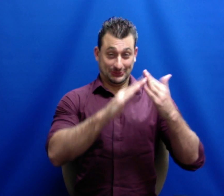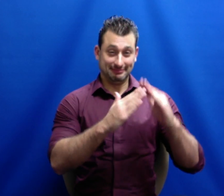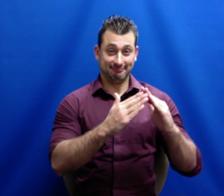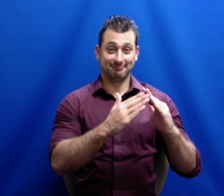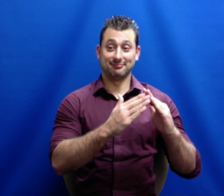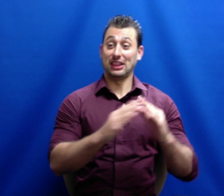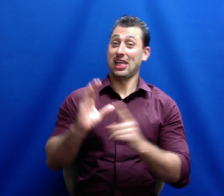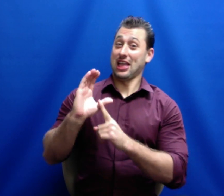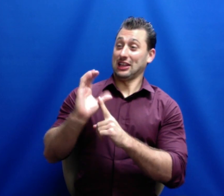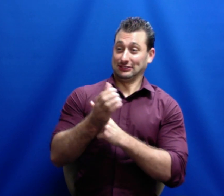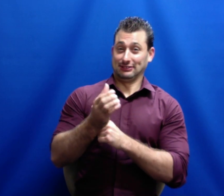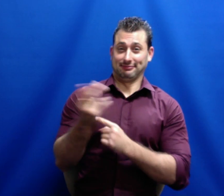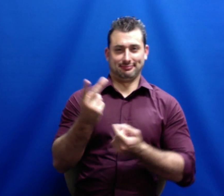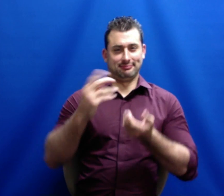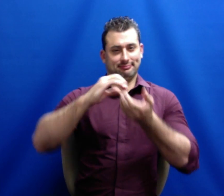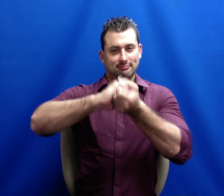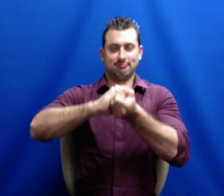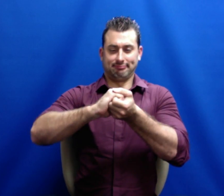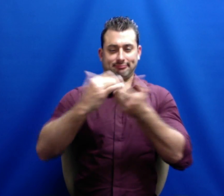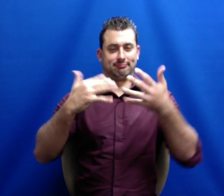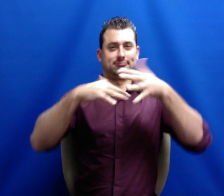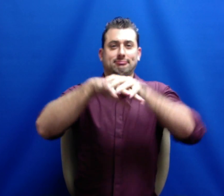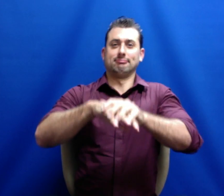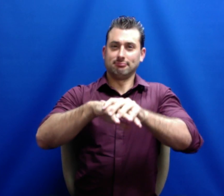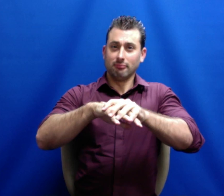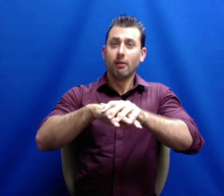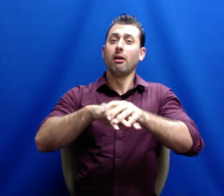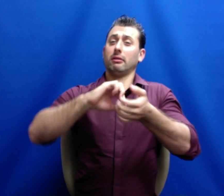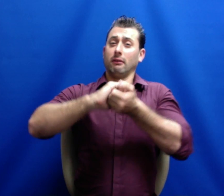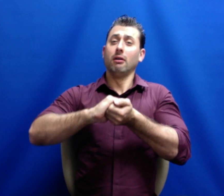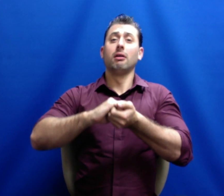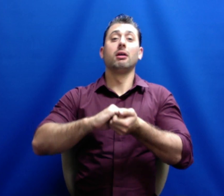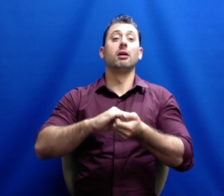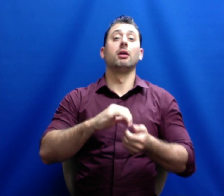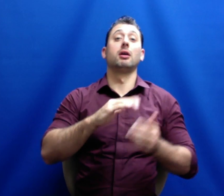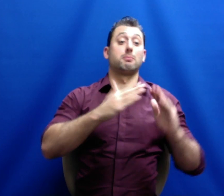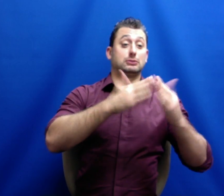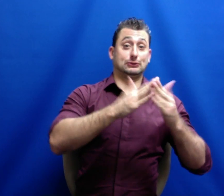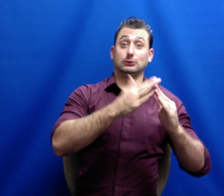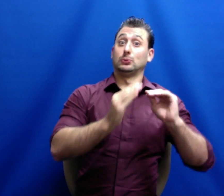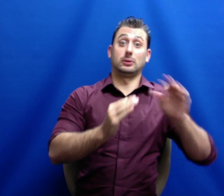Community and culture go hand in hand. Without a community, you can't have a